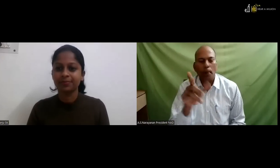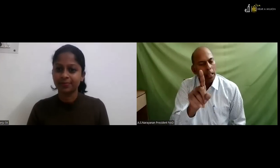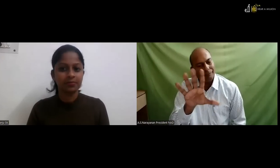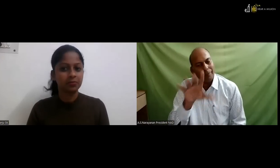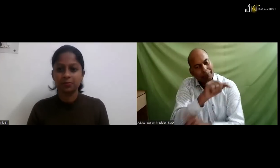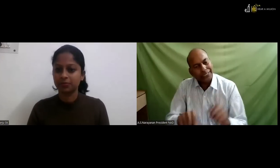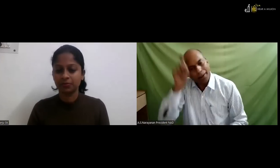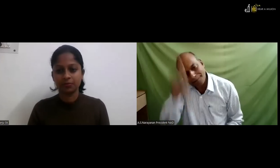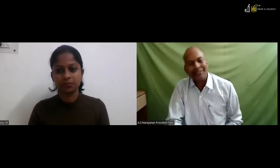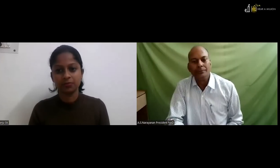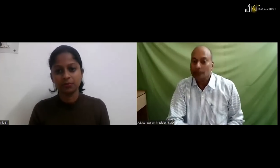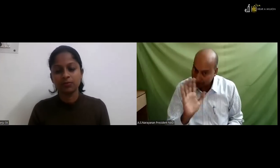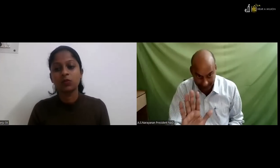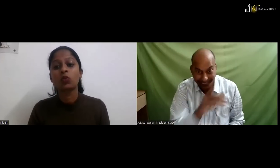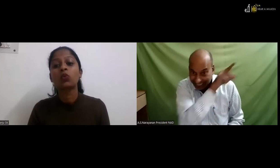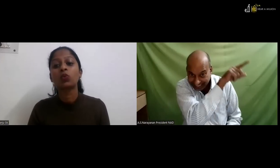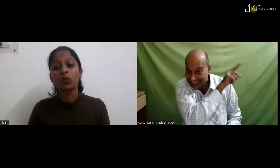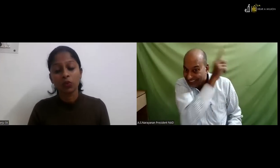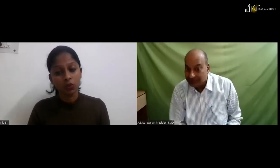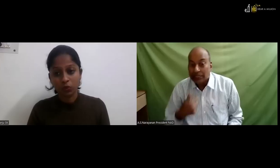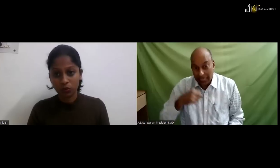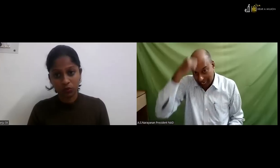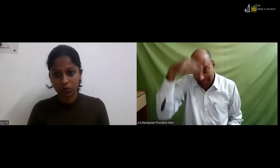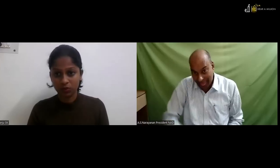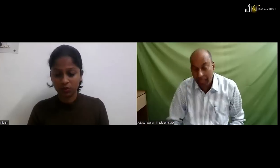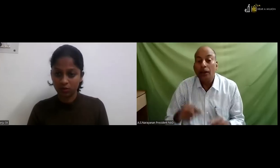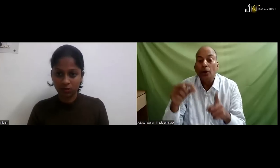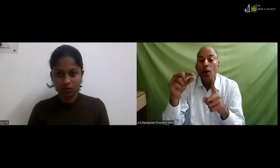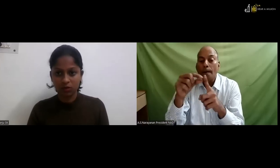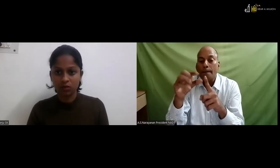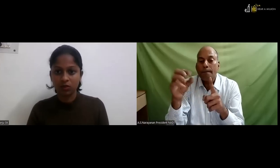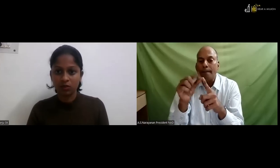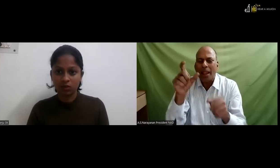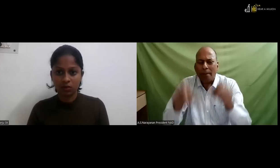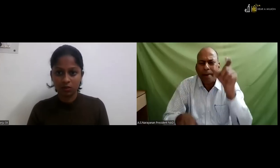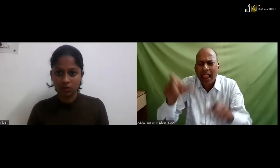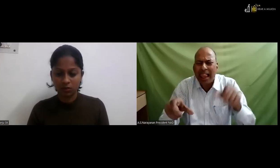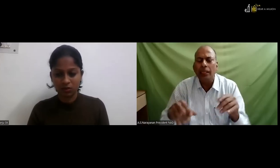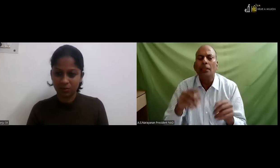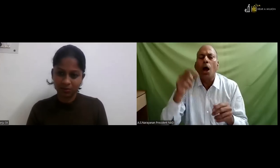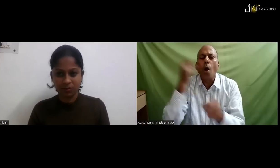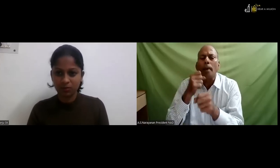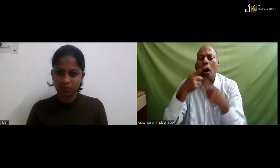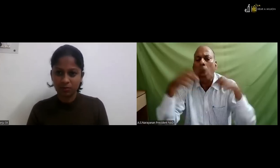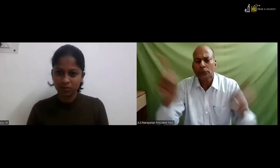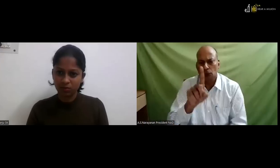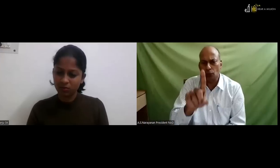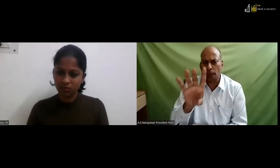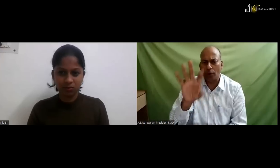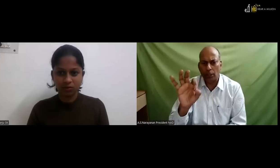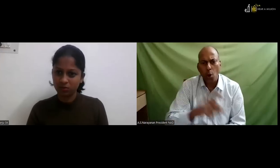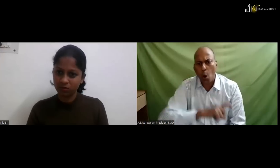that the government is like, this is that 15% approx population is always deaf. So this is how the